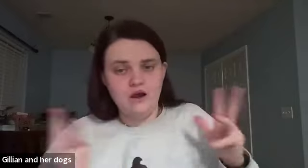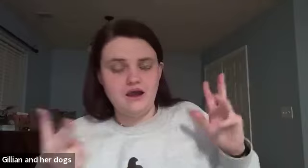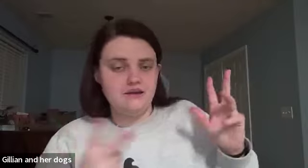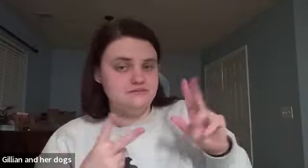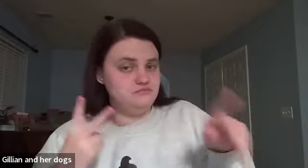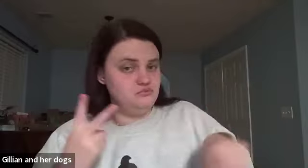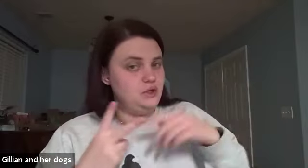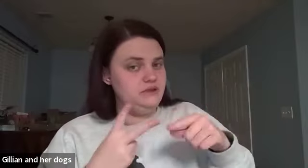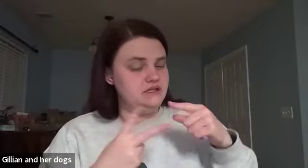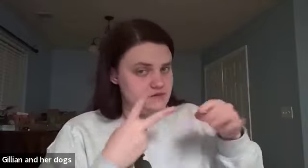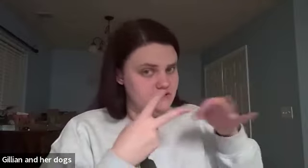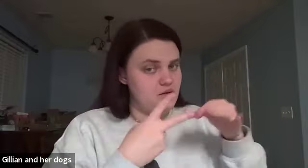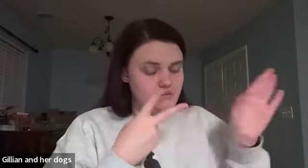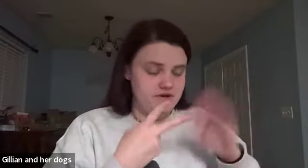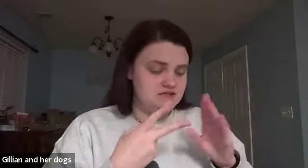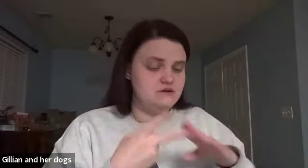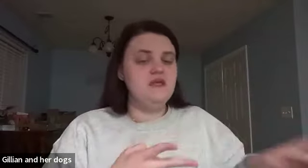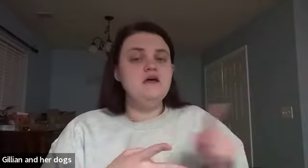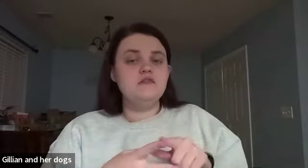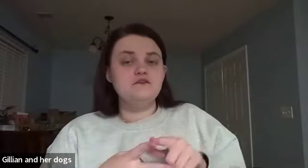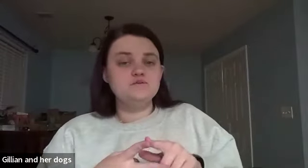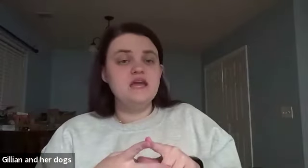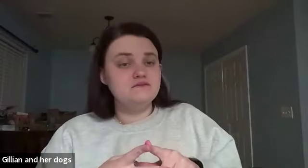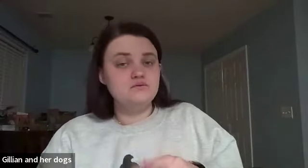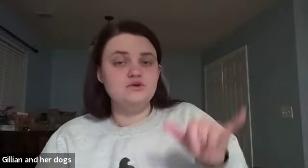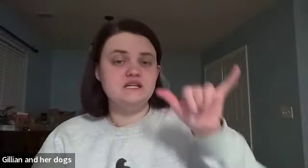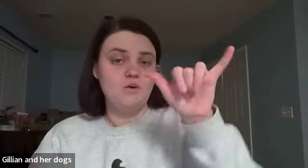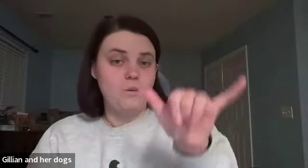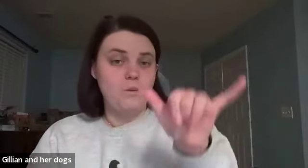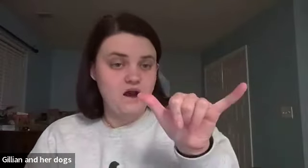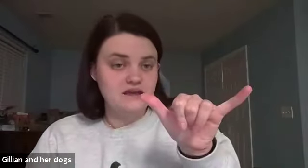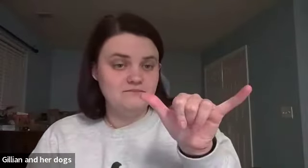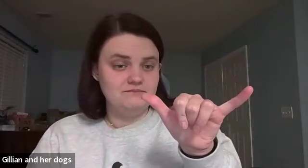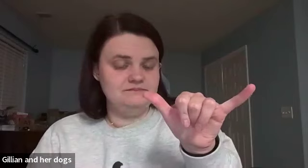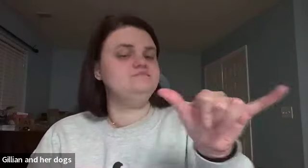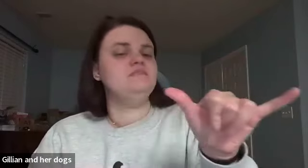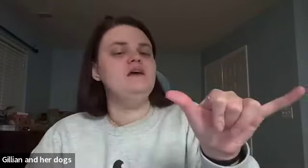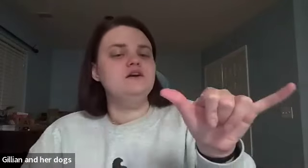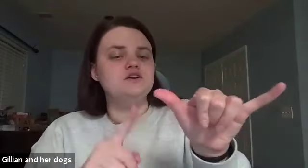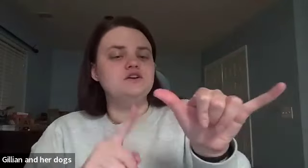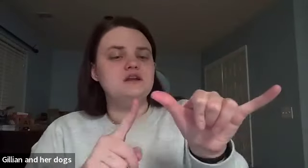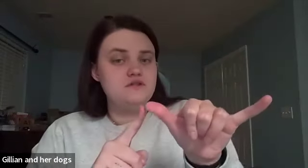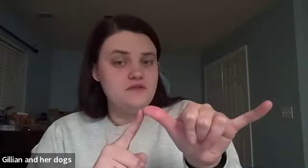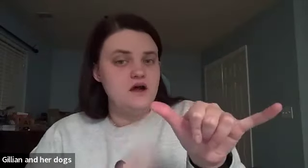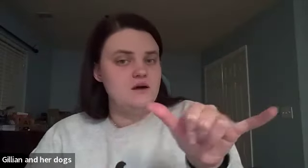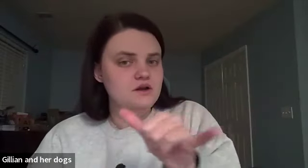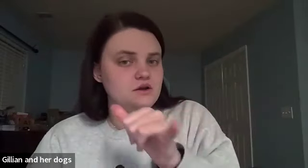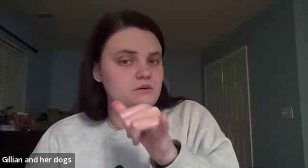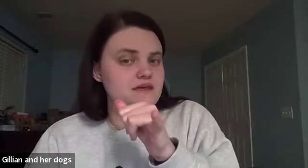so I will be explaining that one when we get to it. The first one we have for rude is a Y. You're gonna have your thumb go in